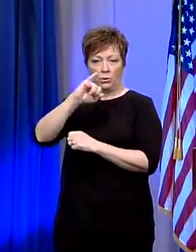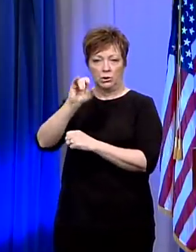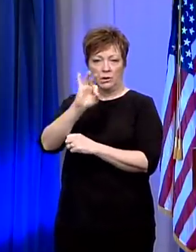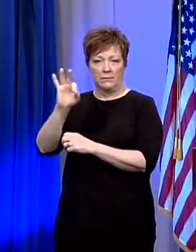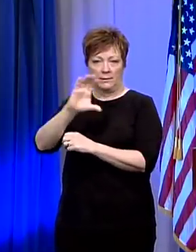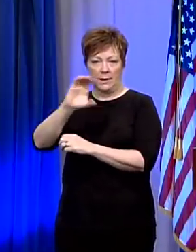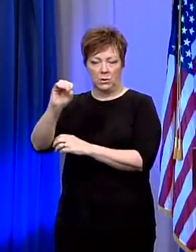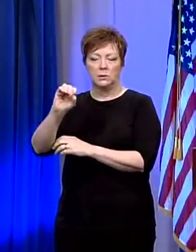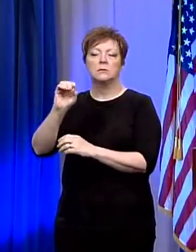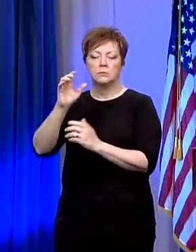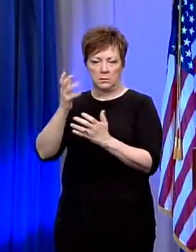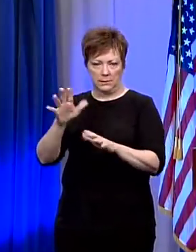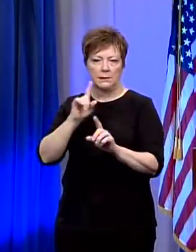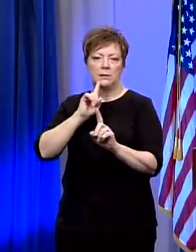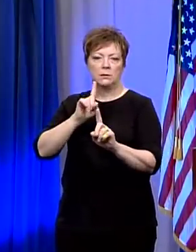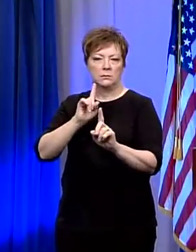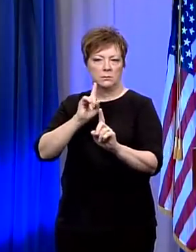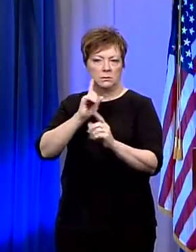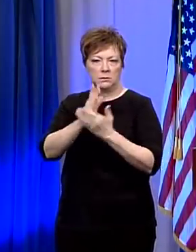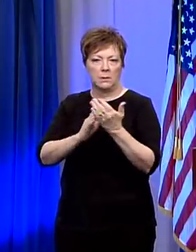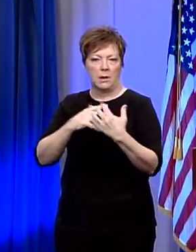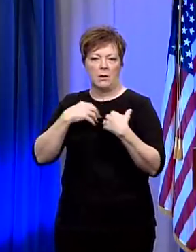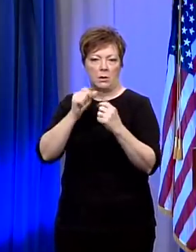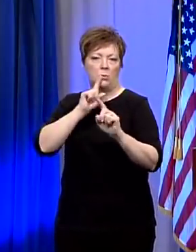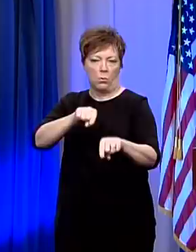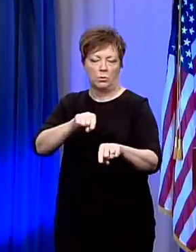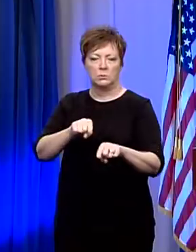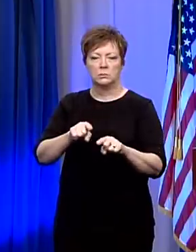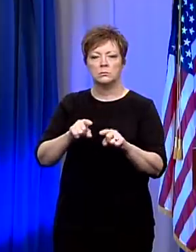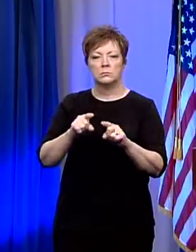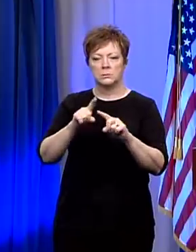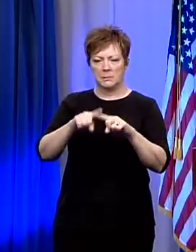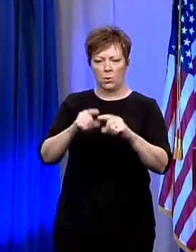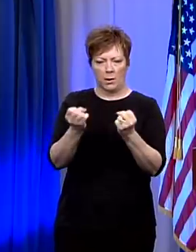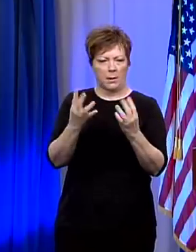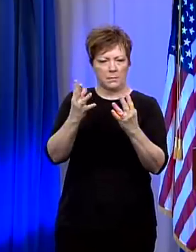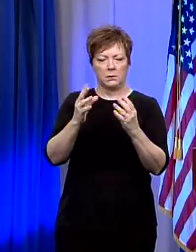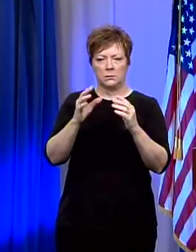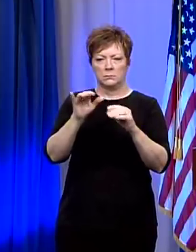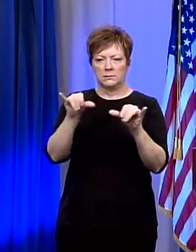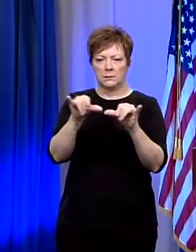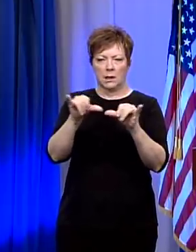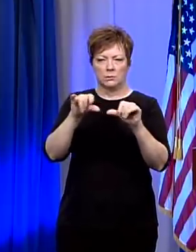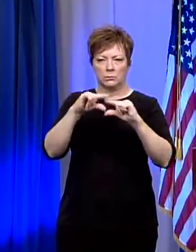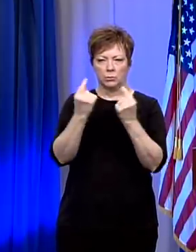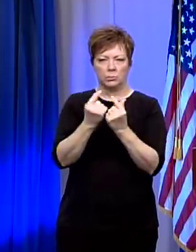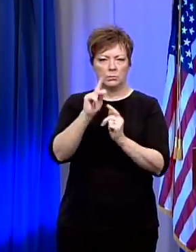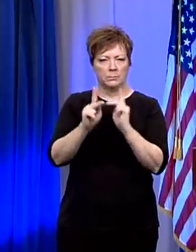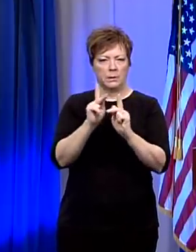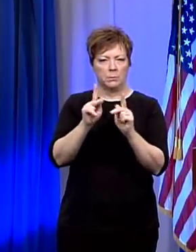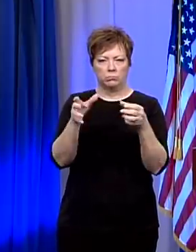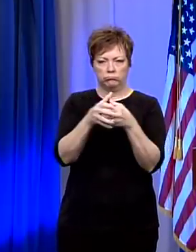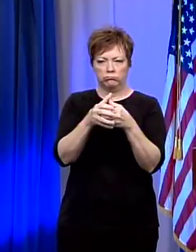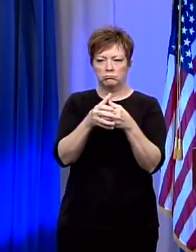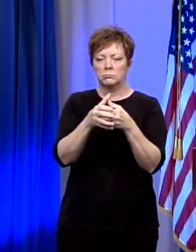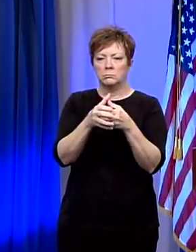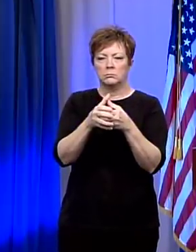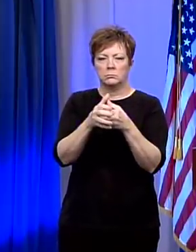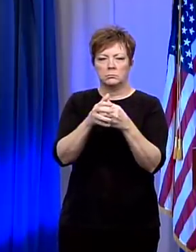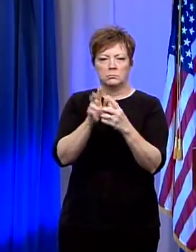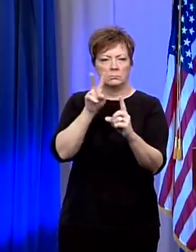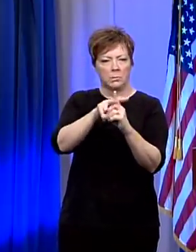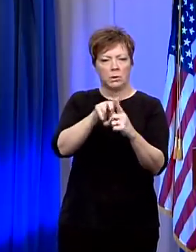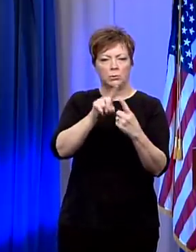some health orders pertaining to the size of groups that are allowed together, pertaining to what restaurants and bars